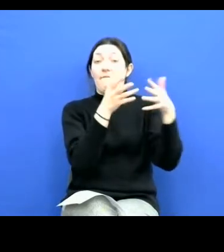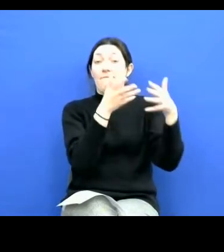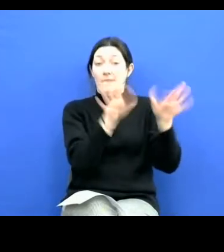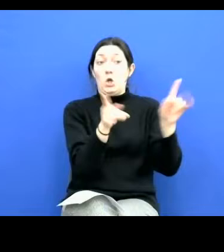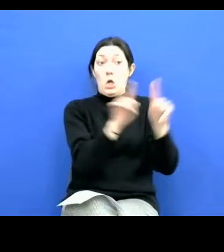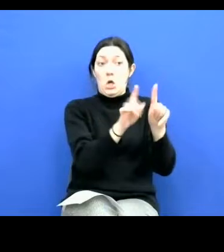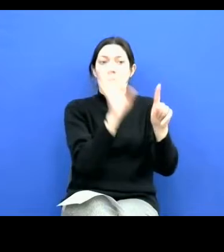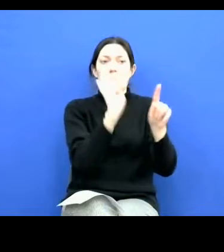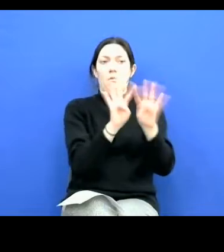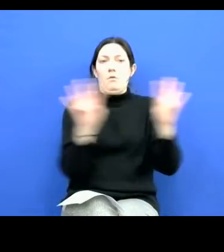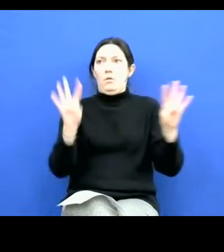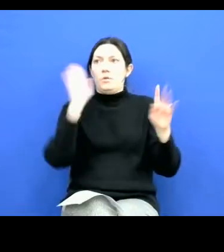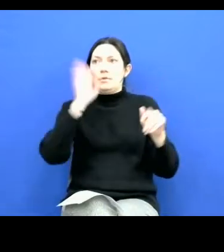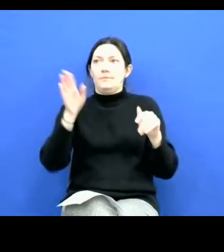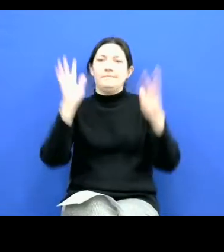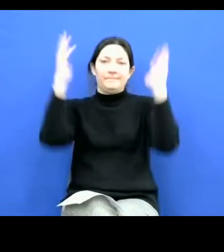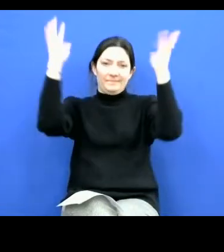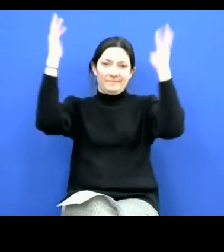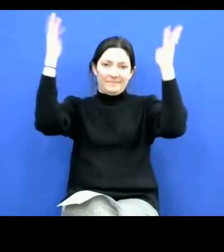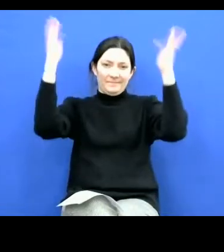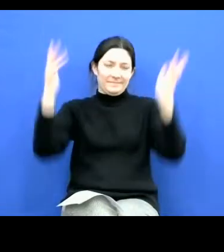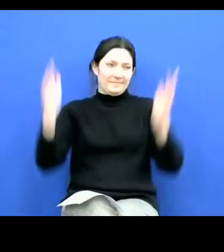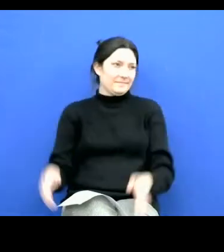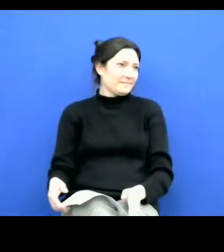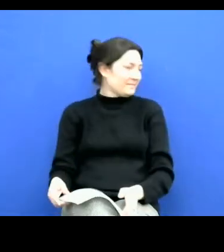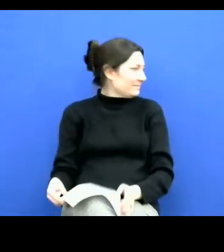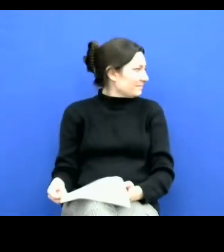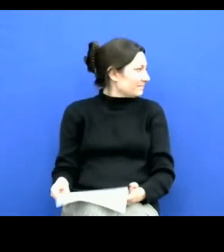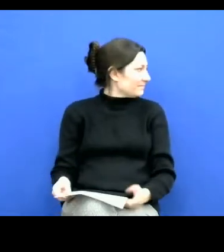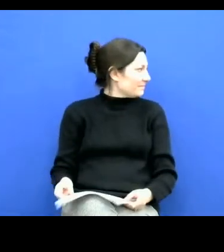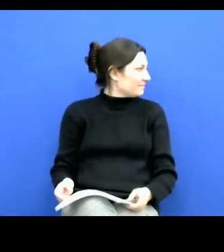board. All right, well, I usually take.